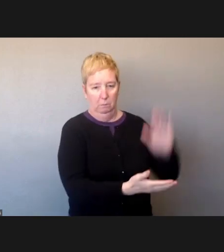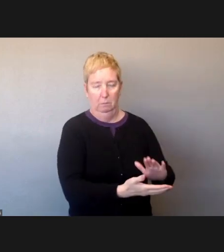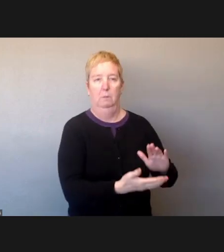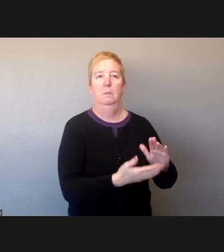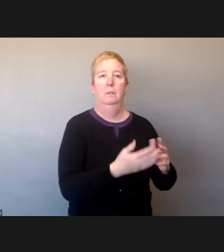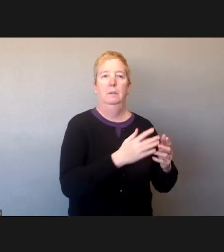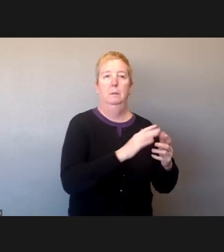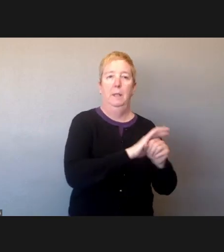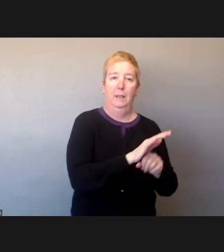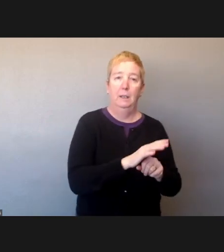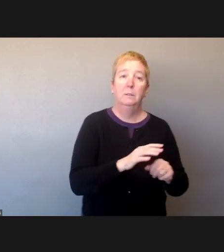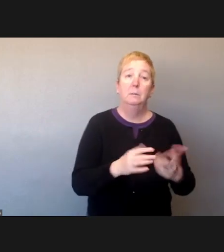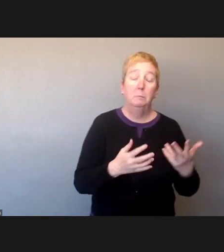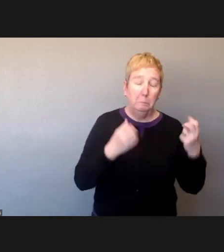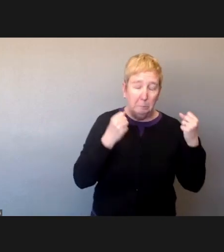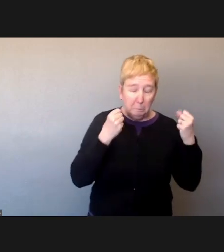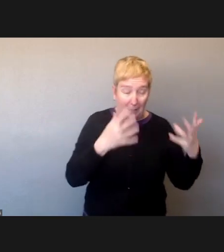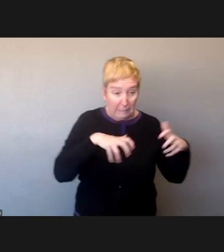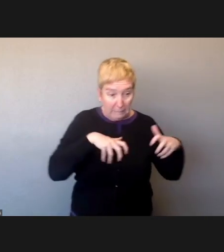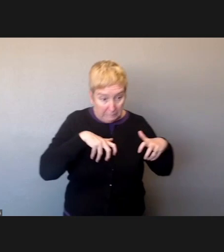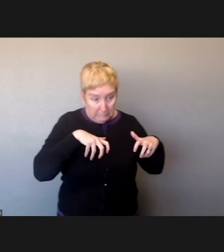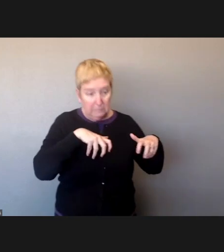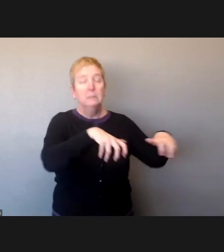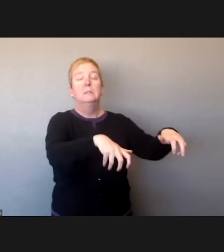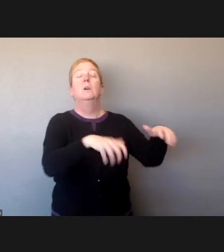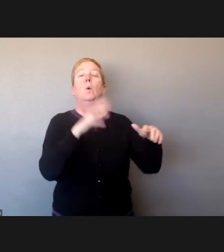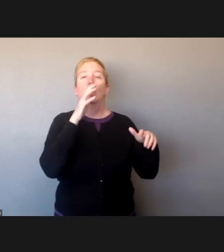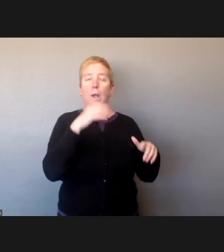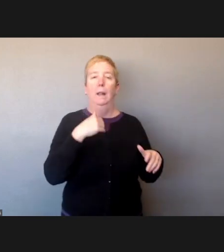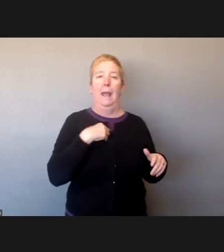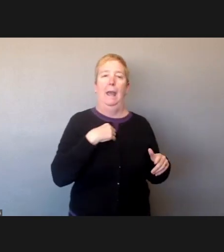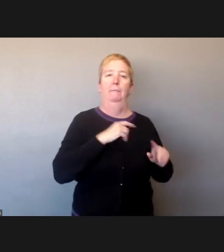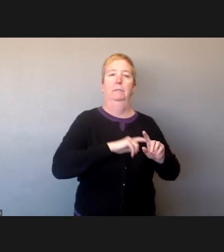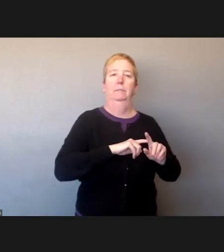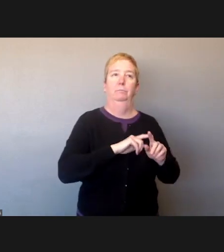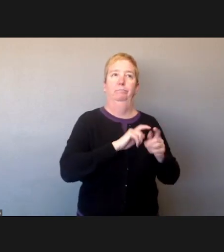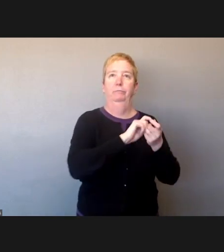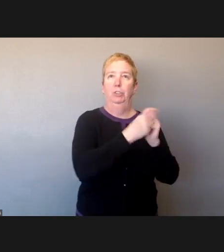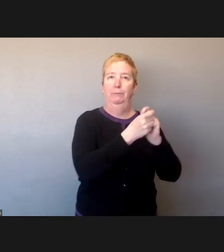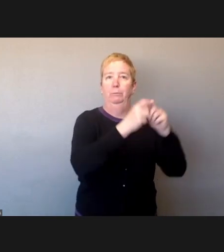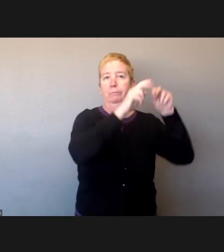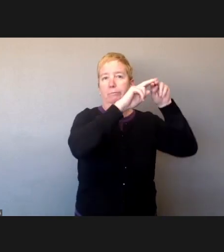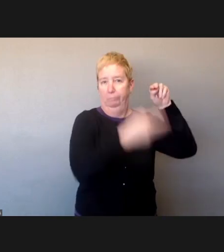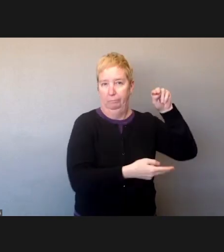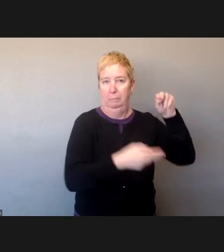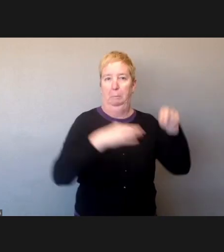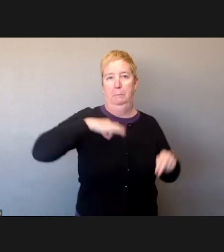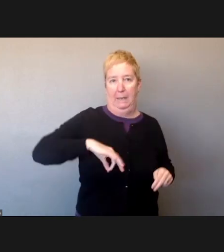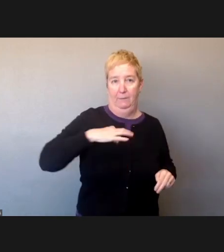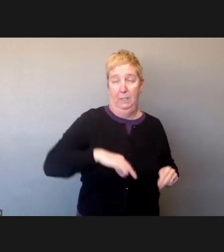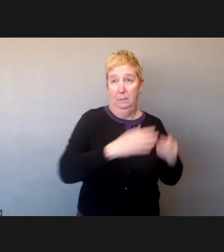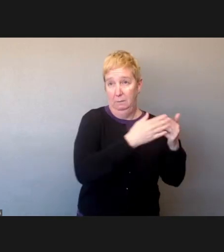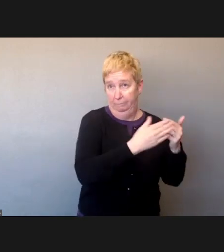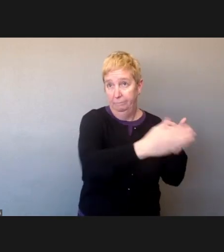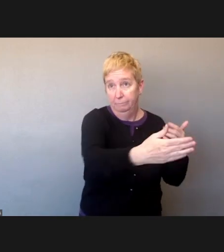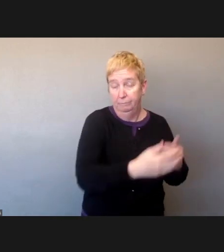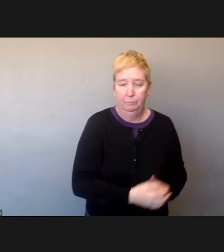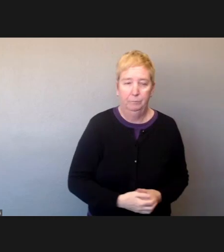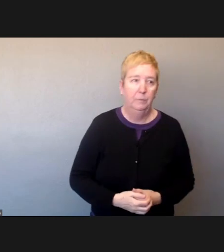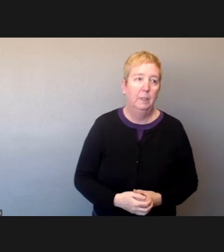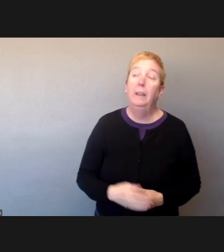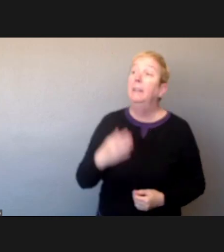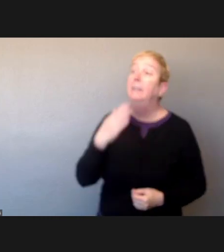1,057,175 New Mexicans who are facing a change in the benefits they're getting from the state. So thanks for that question.